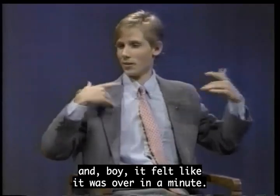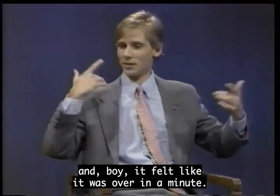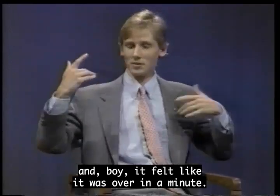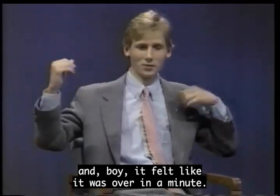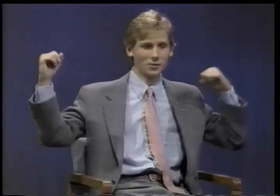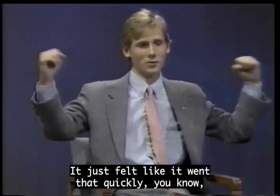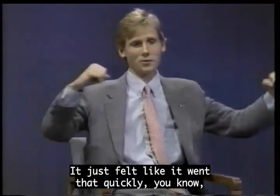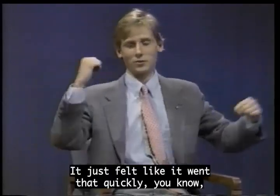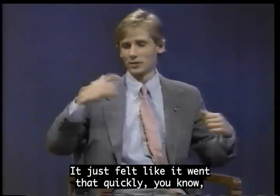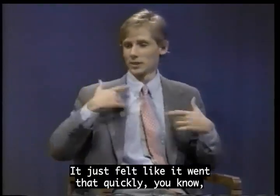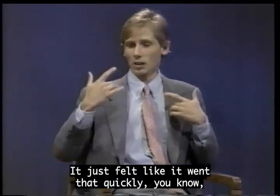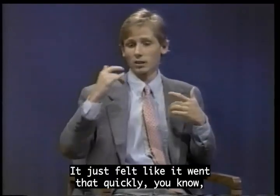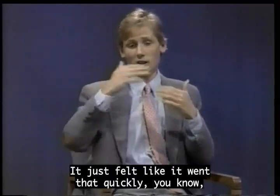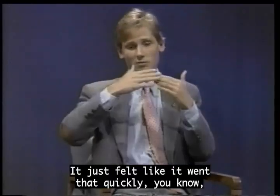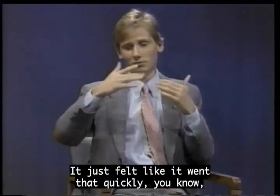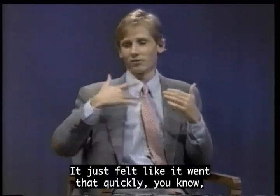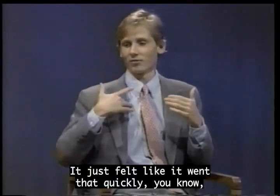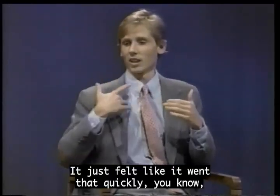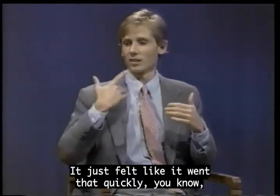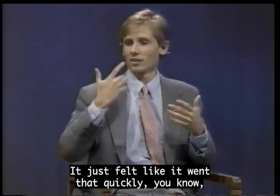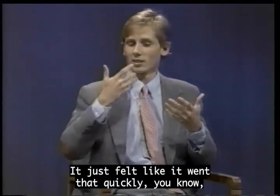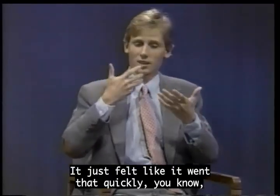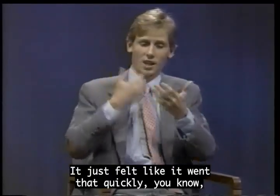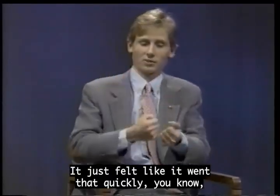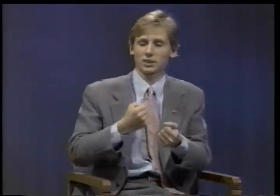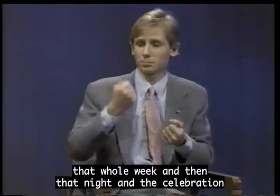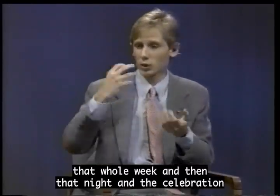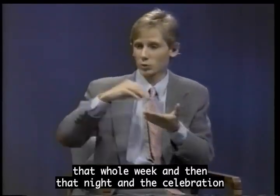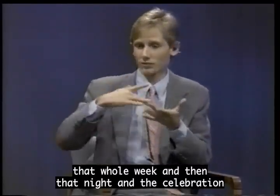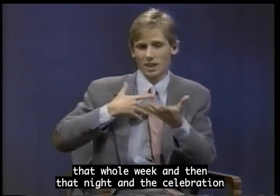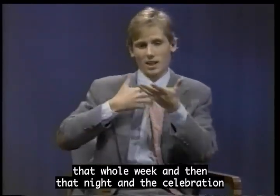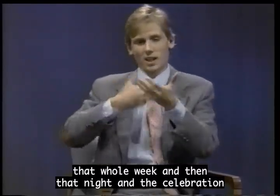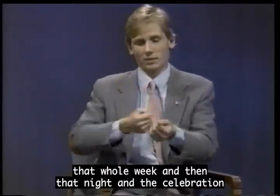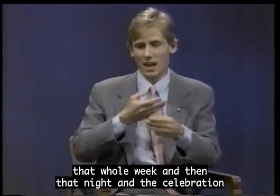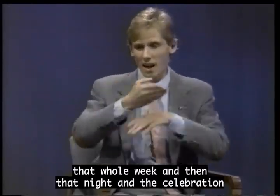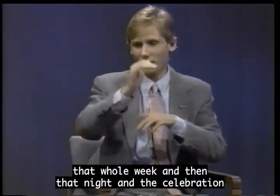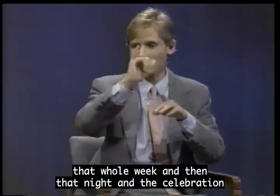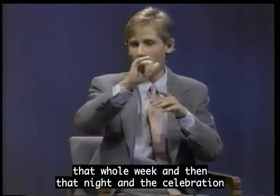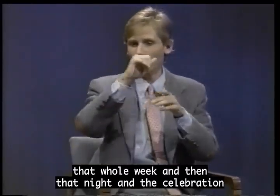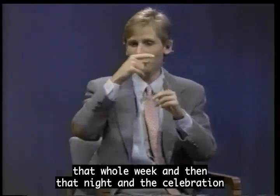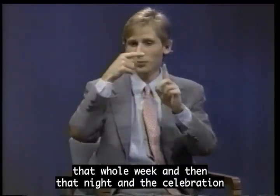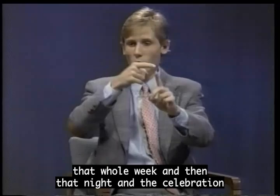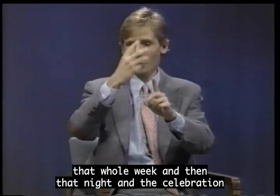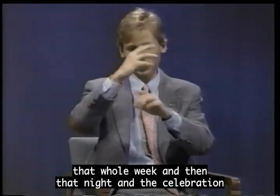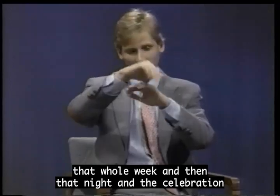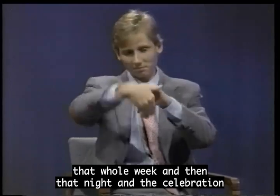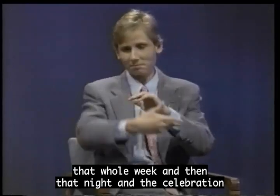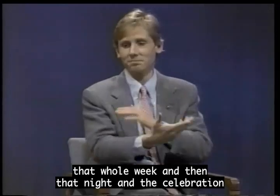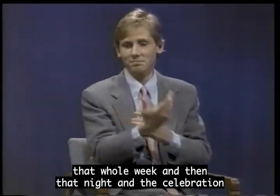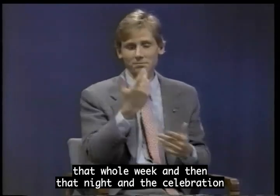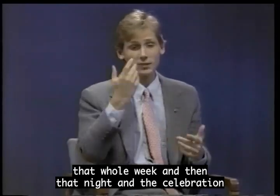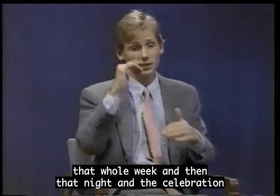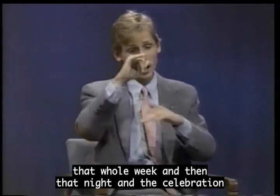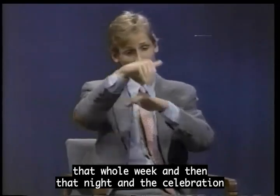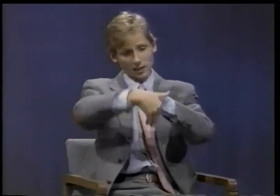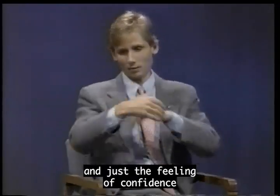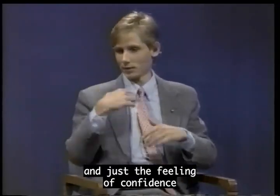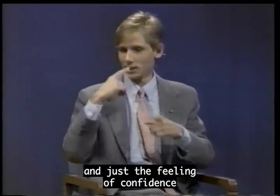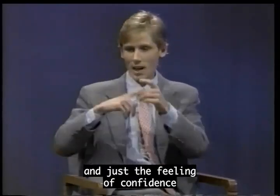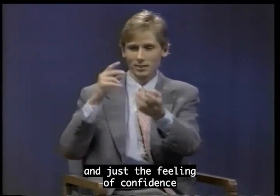That whole week and then that night and the celebration and just the feeling of confidence after that point, from that night